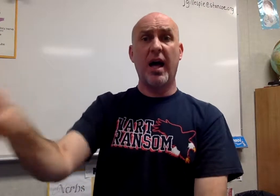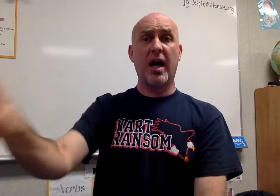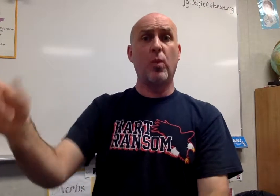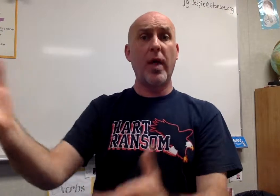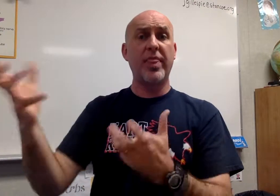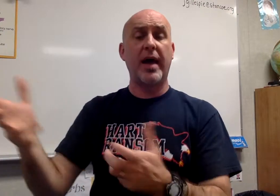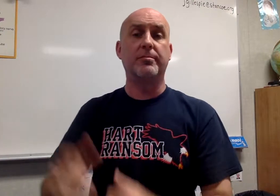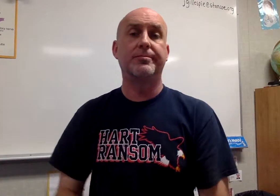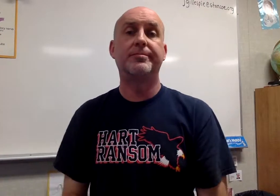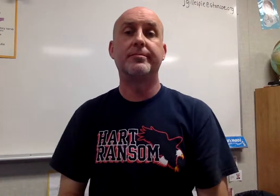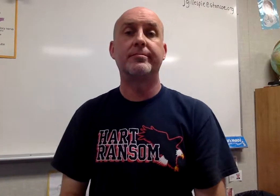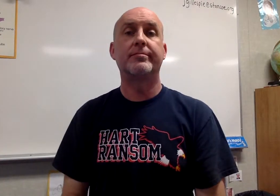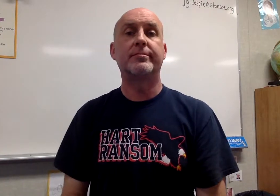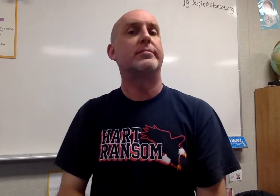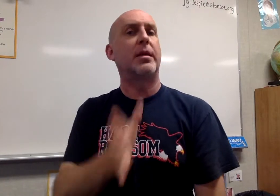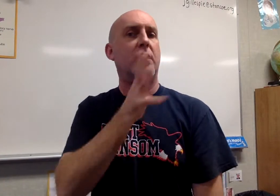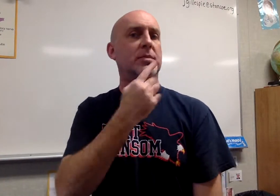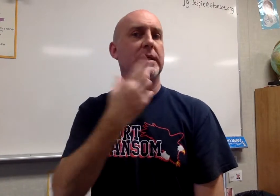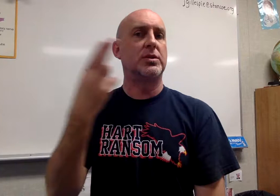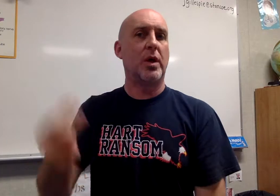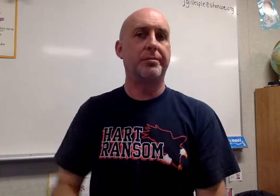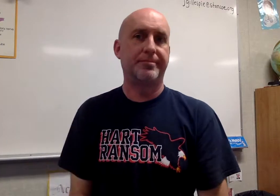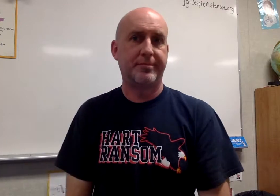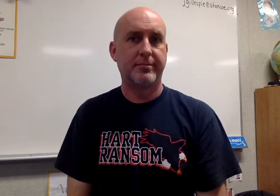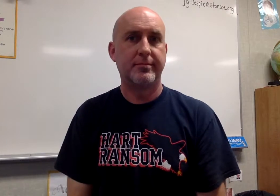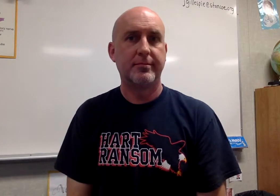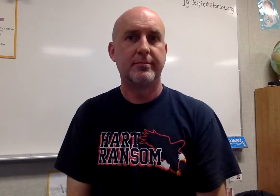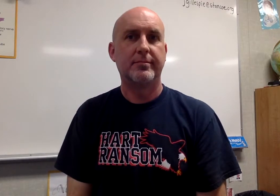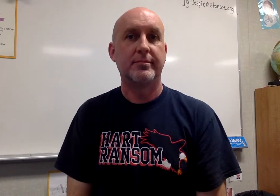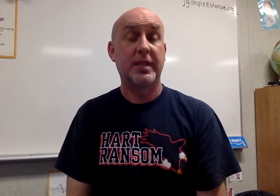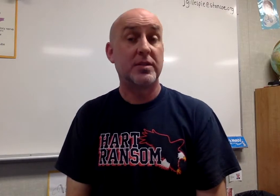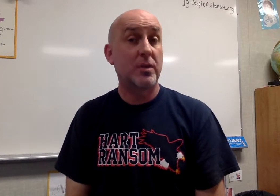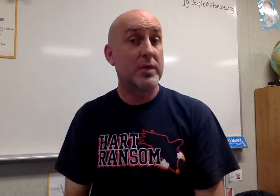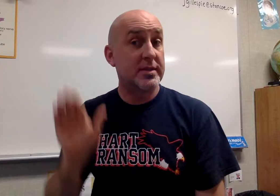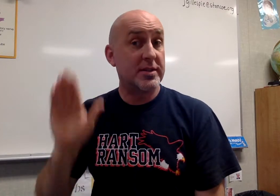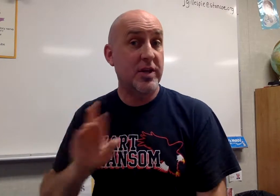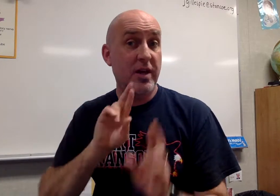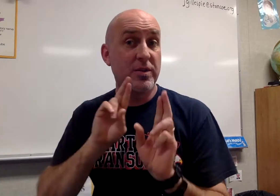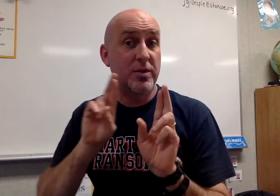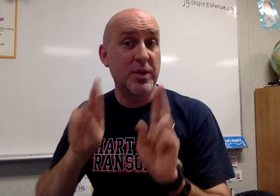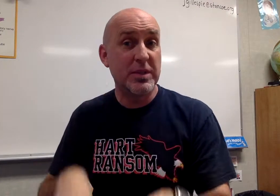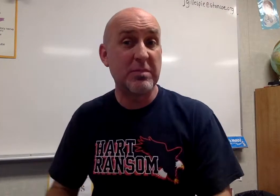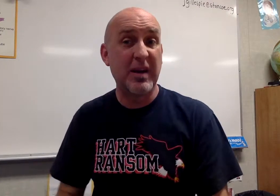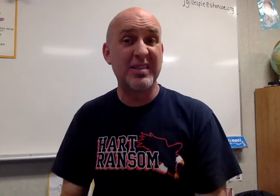I want that. And mom says no. And so what does the child do? He responds,